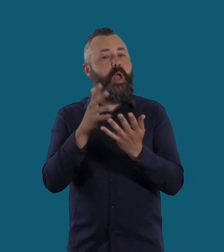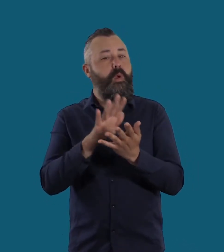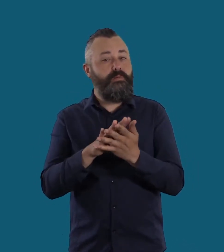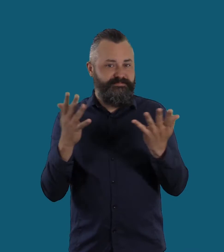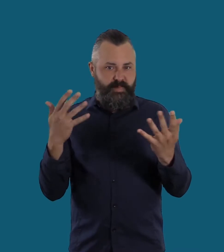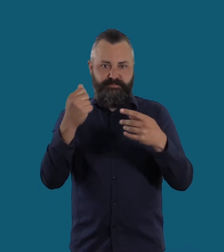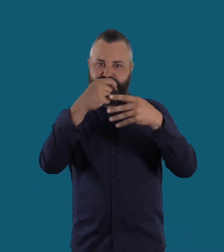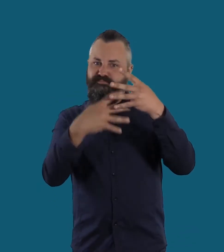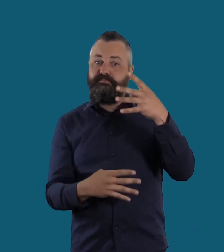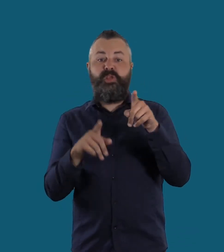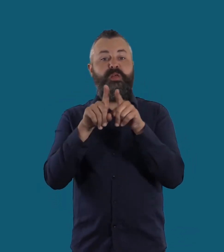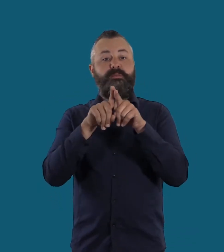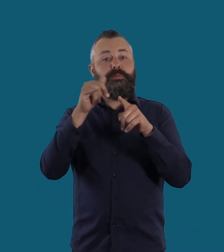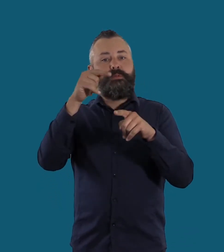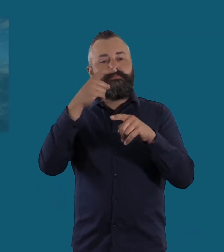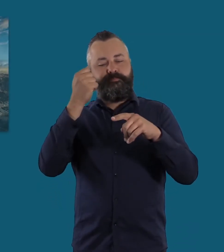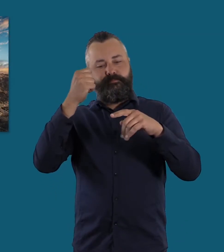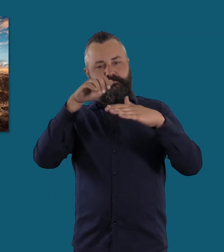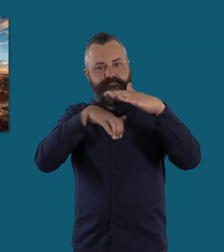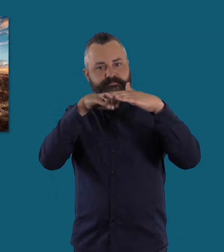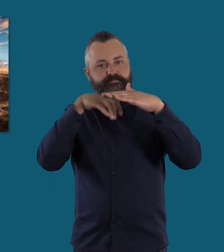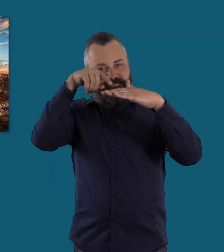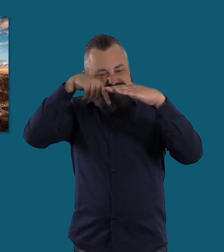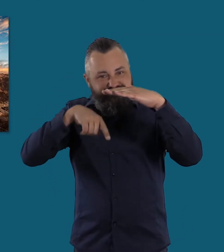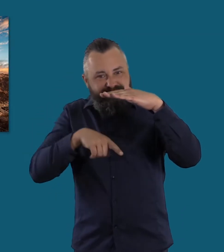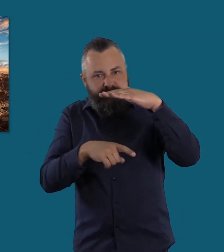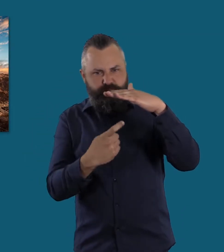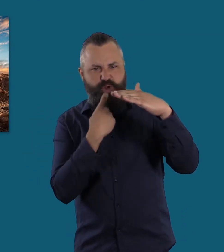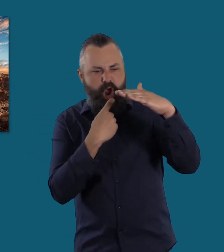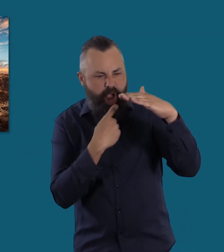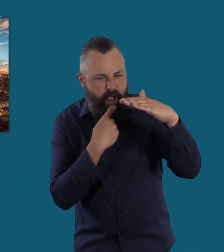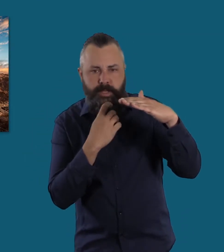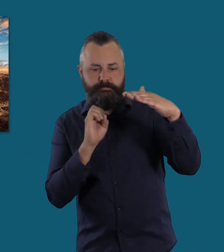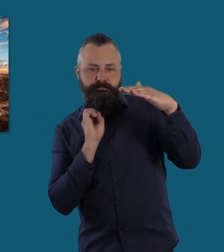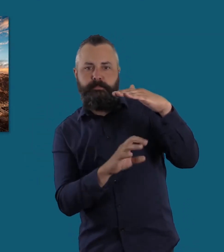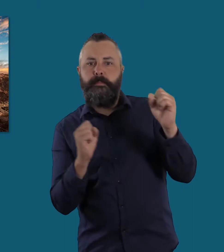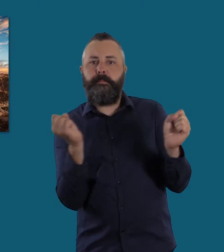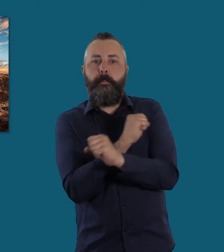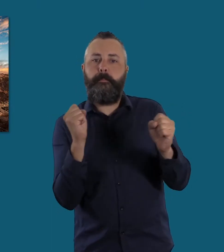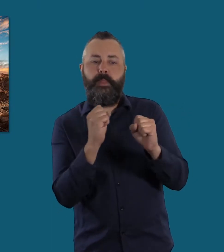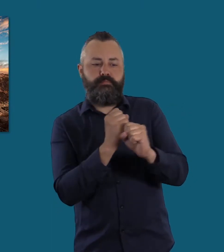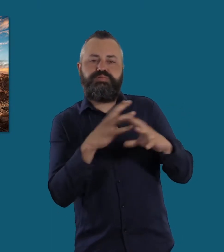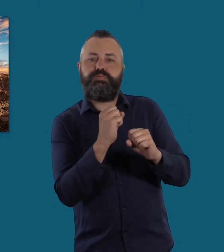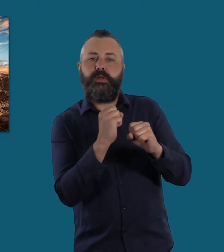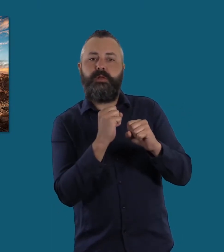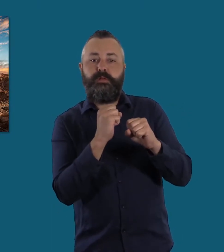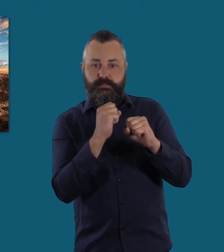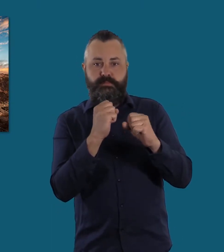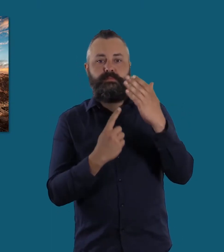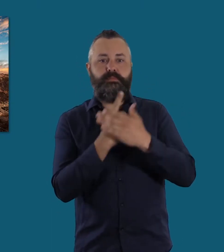There are several ways which earthquakes can occur as a result of human activity, such as explosions used to tunnel rocks, which